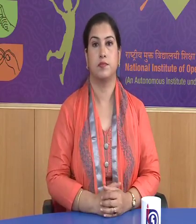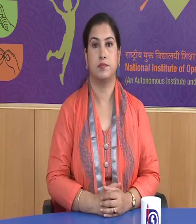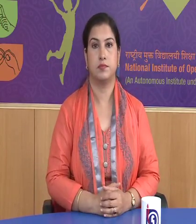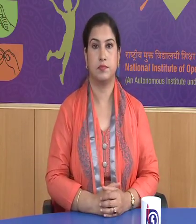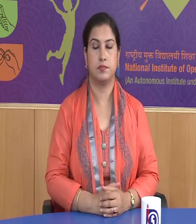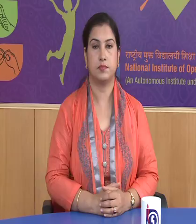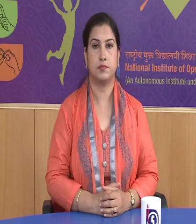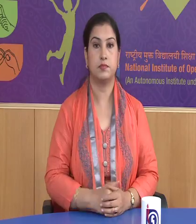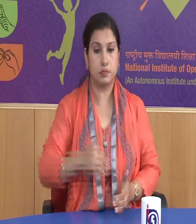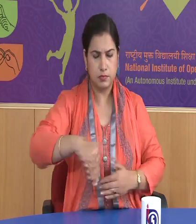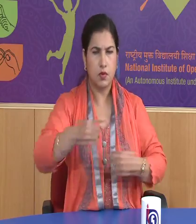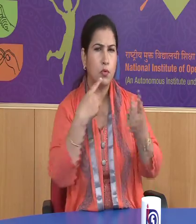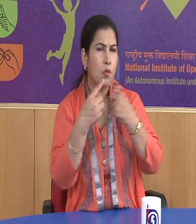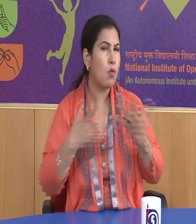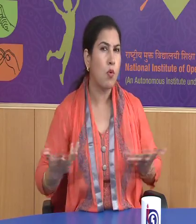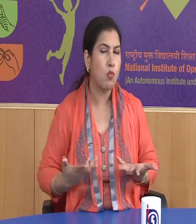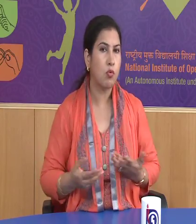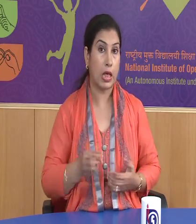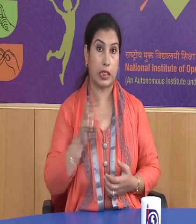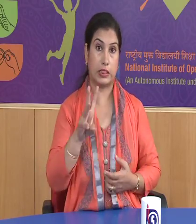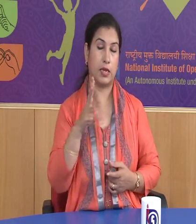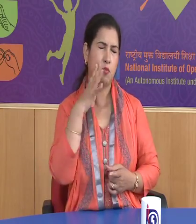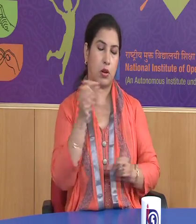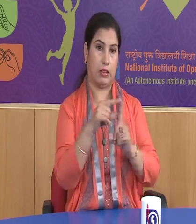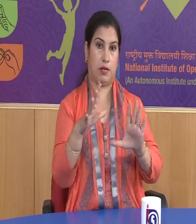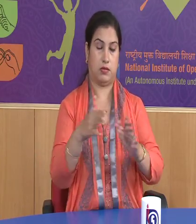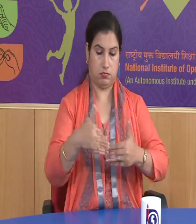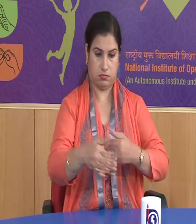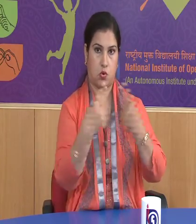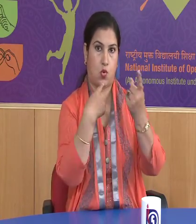We will discuss 3 dangers in this video.